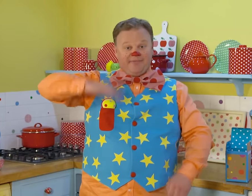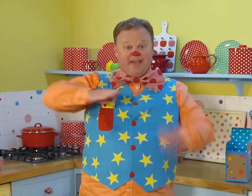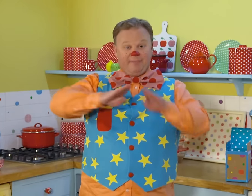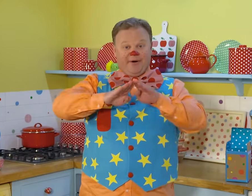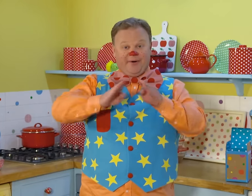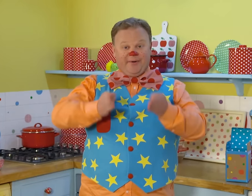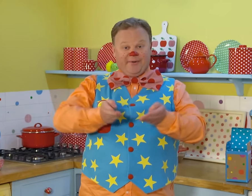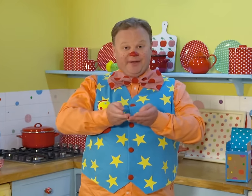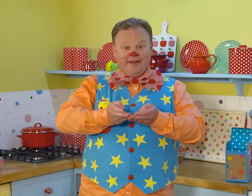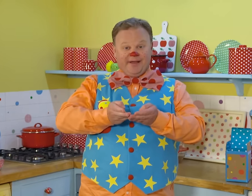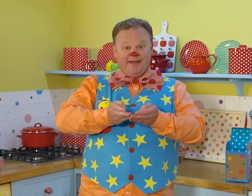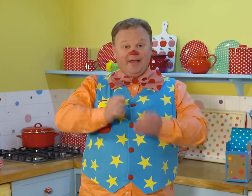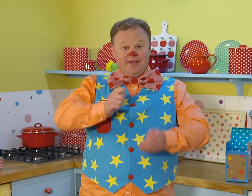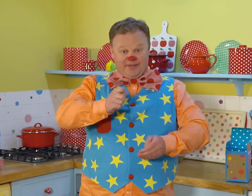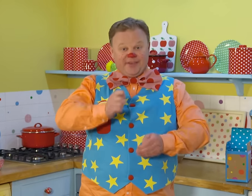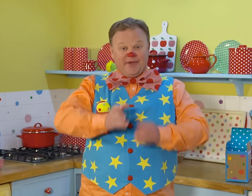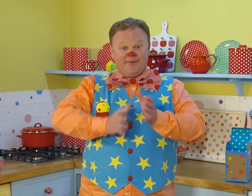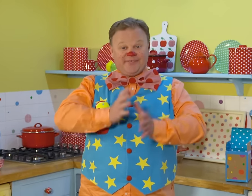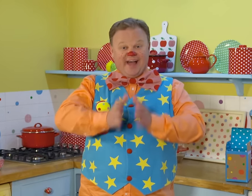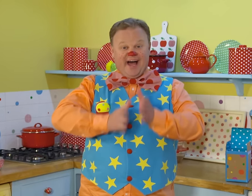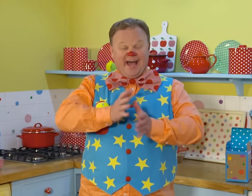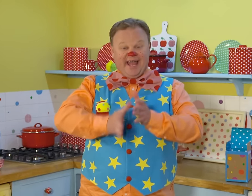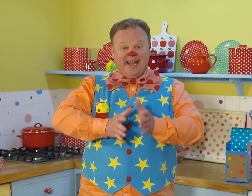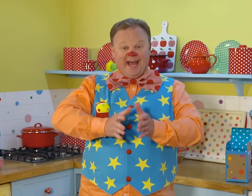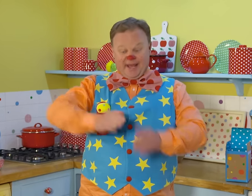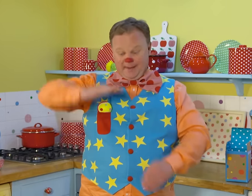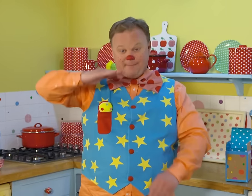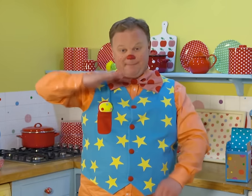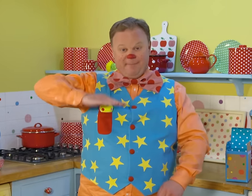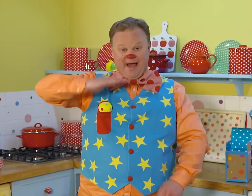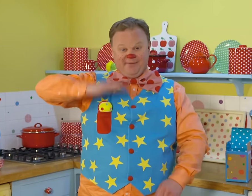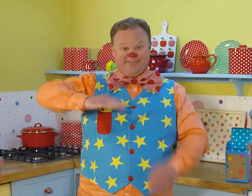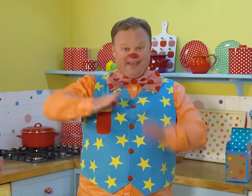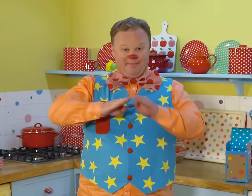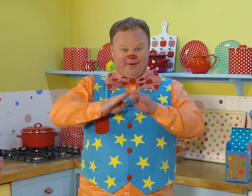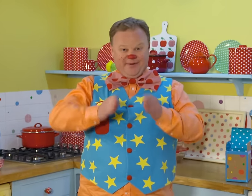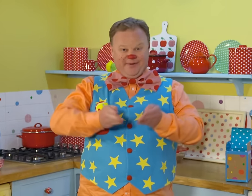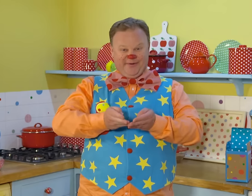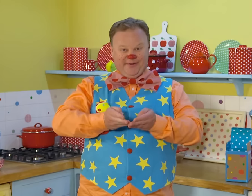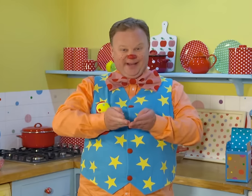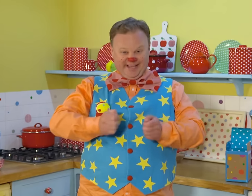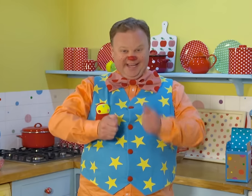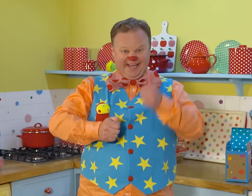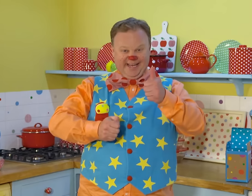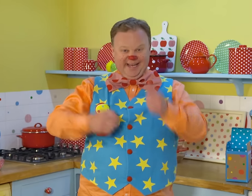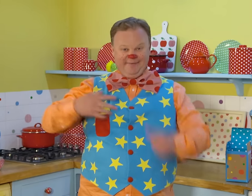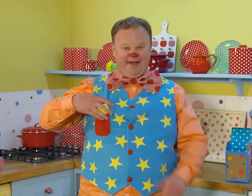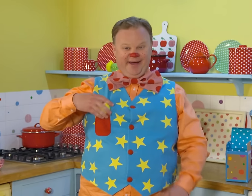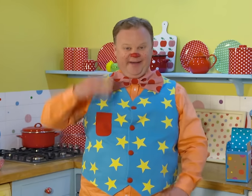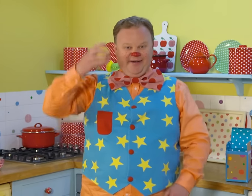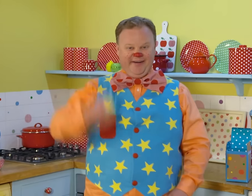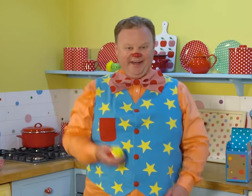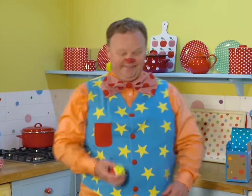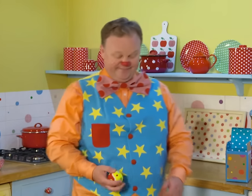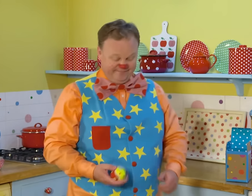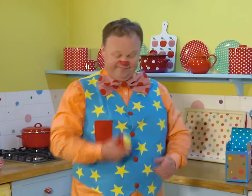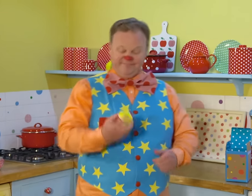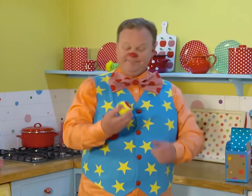Bouncy ball. You sign. Bouncy ball. Woohoo! Thank